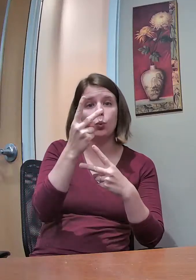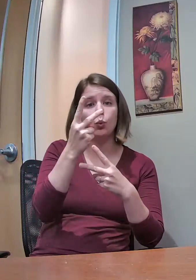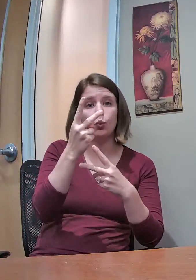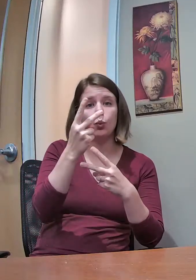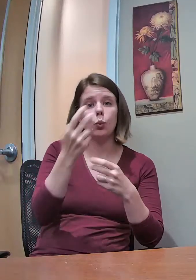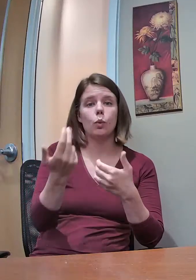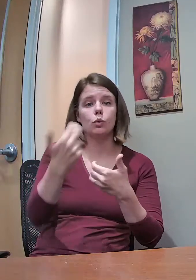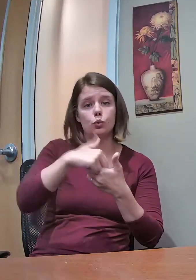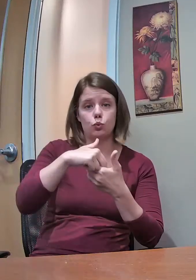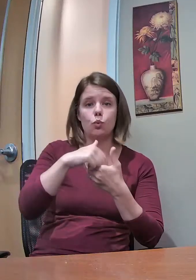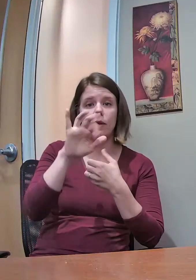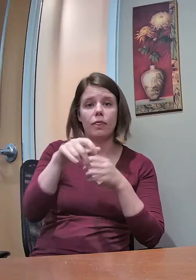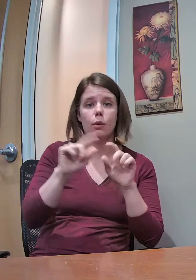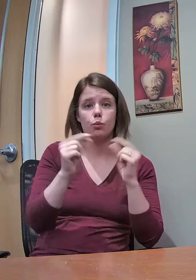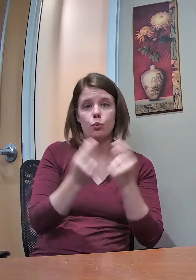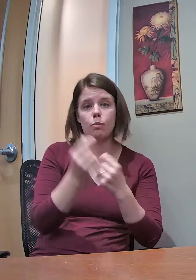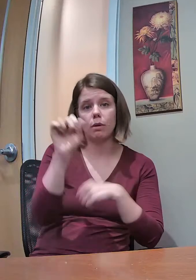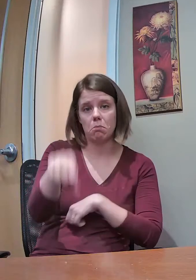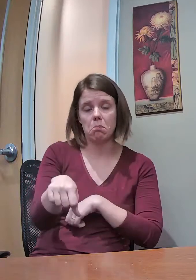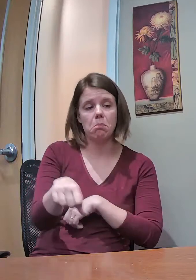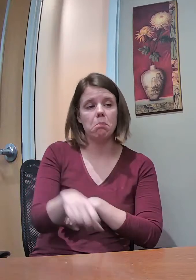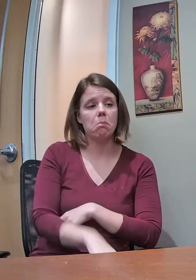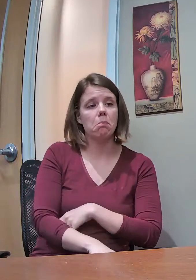can join the group.